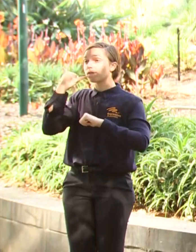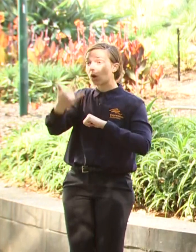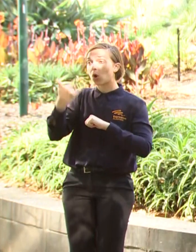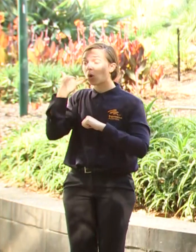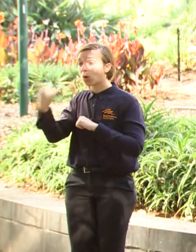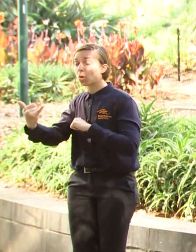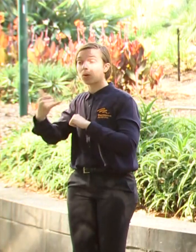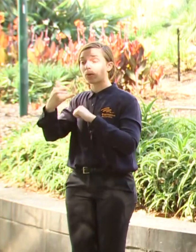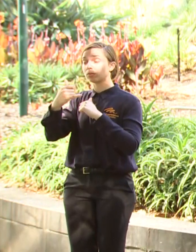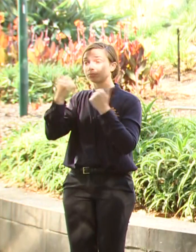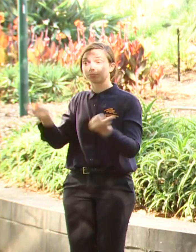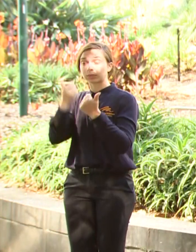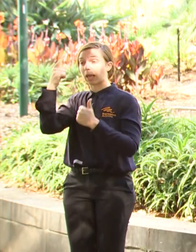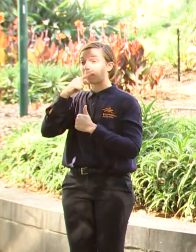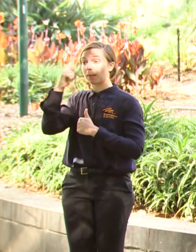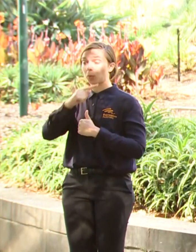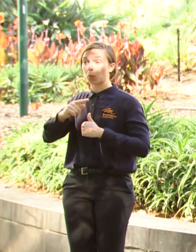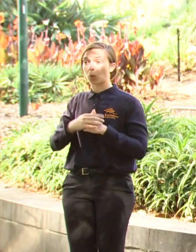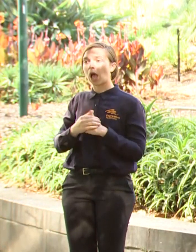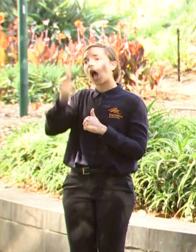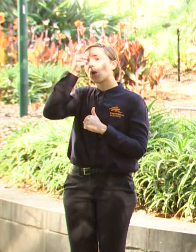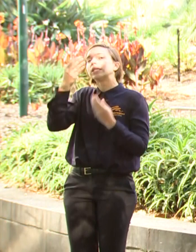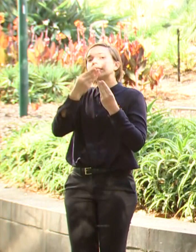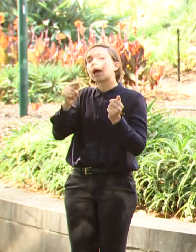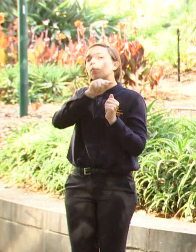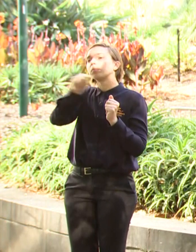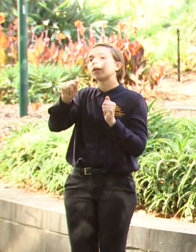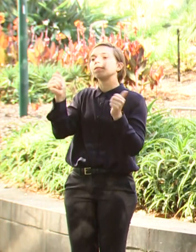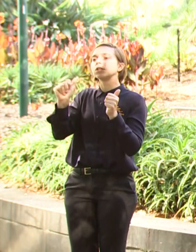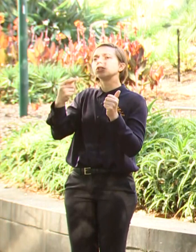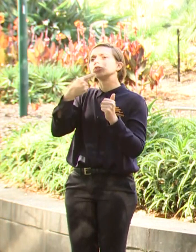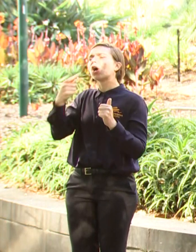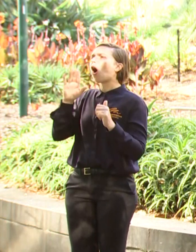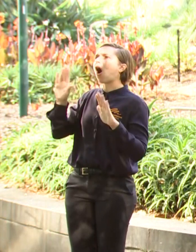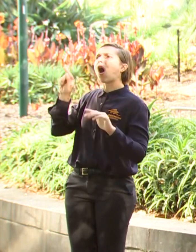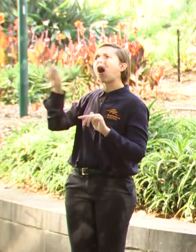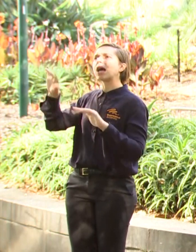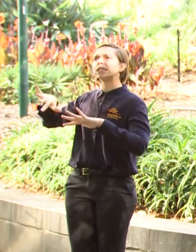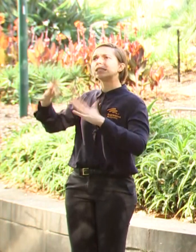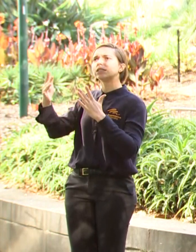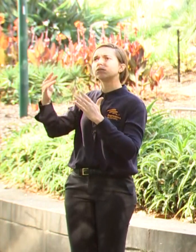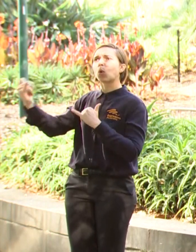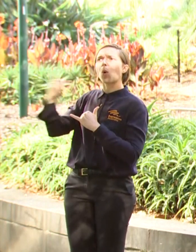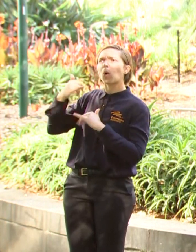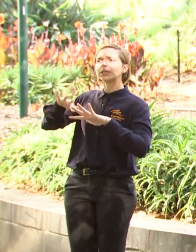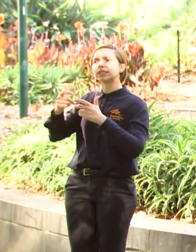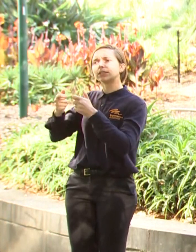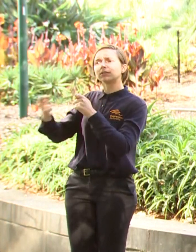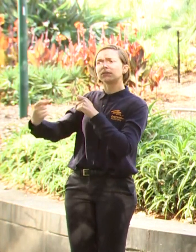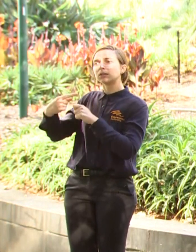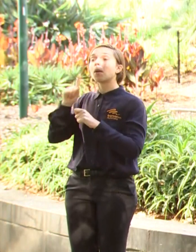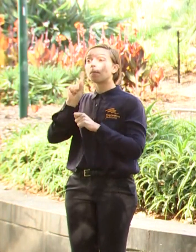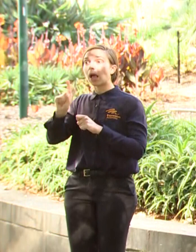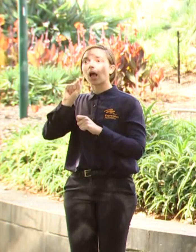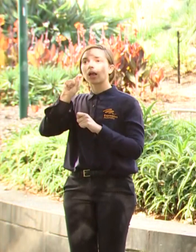walk away with the same view of things. It has absolutely improved. The numbers don't lie. You know, you